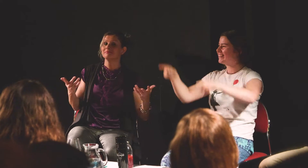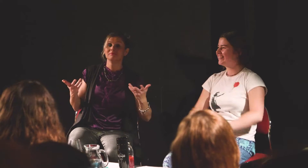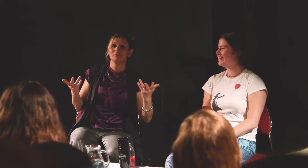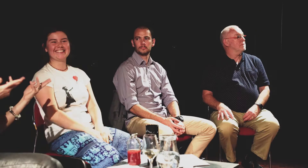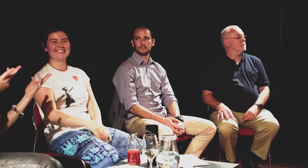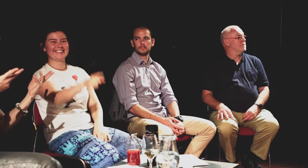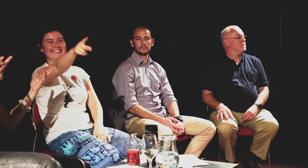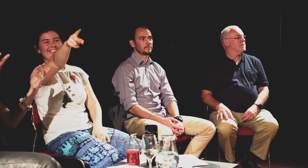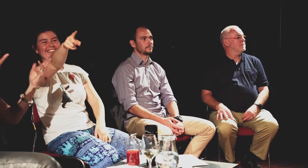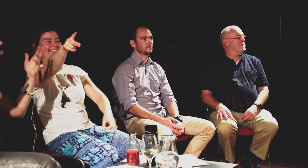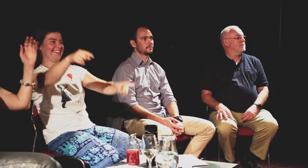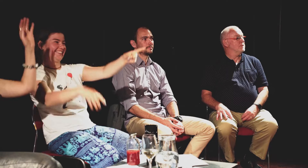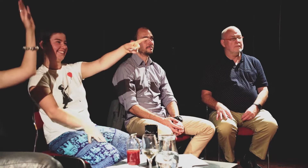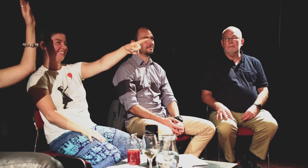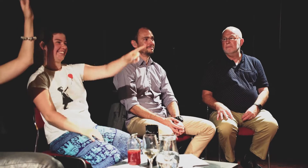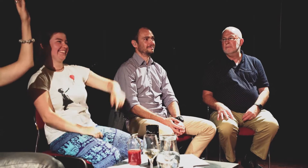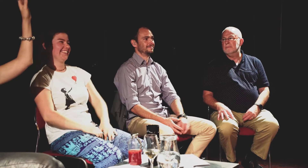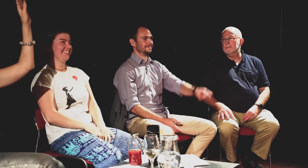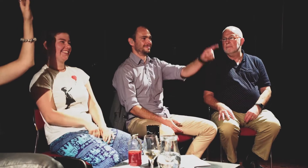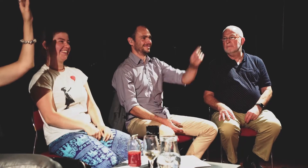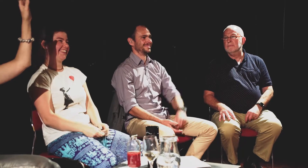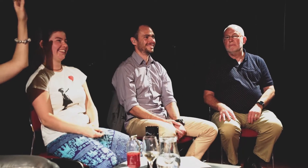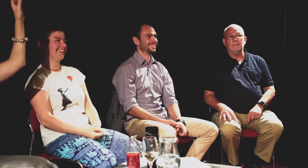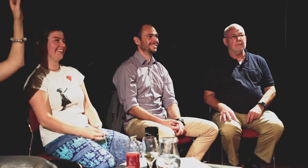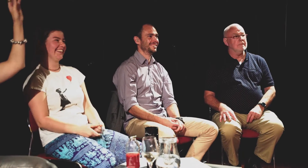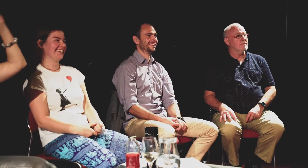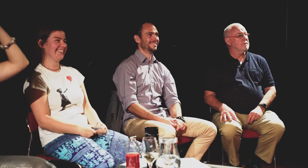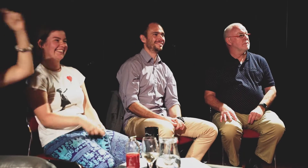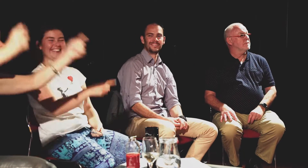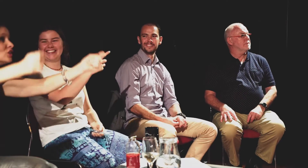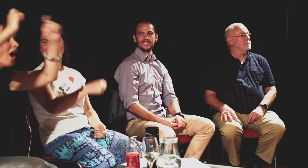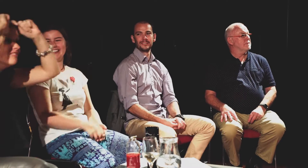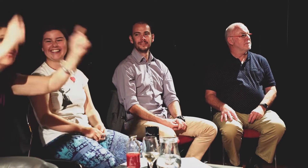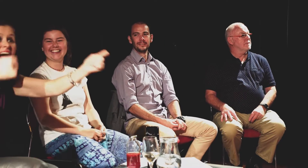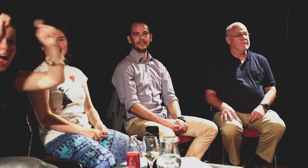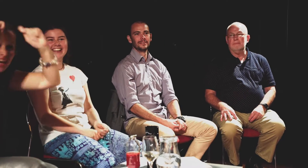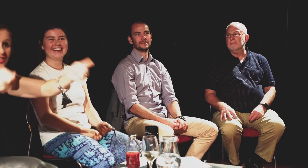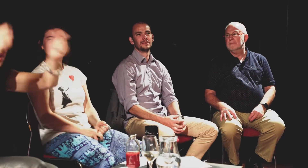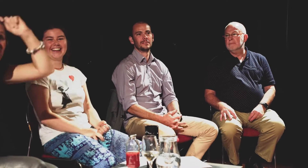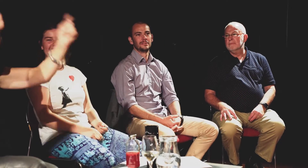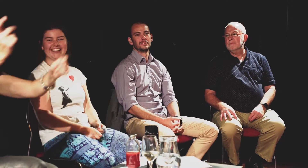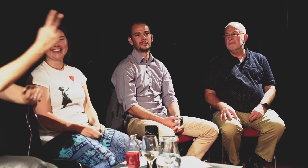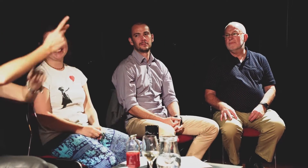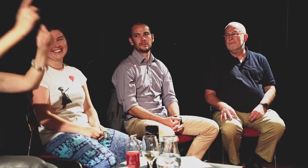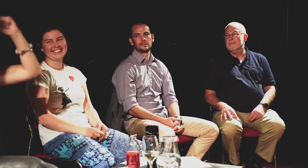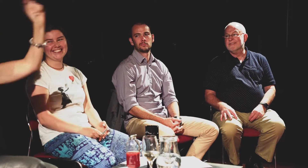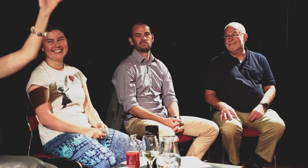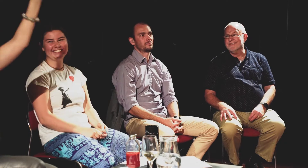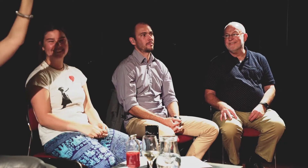Yes, Mum and Dad are here, over there and over there. Put your hands up, Mum and Dad. Oh, hats off to you. Hats off to you